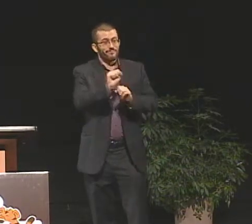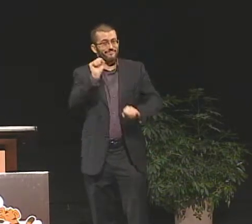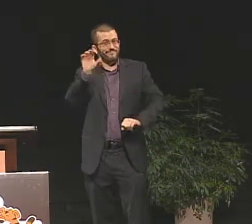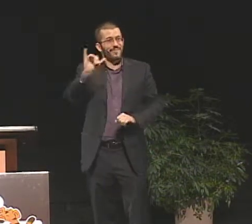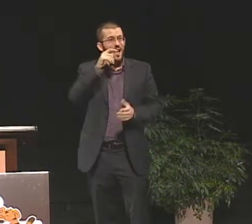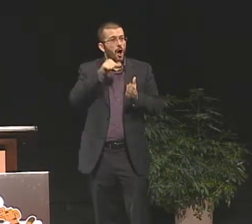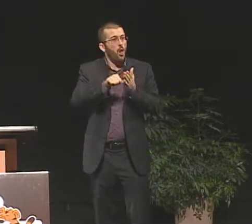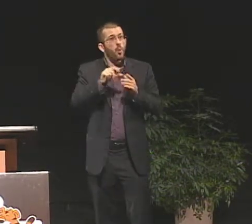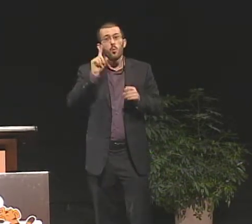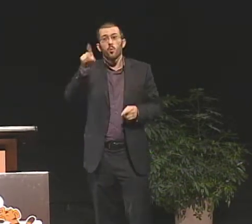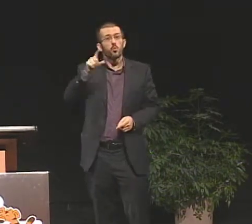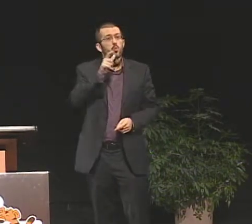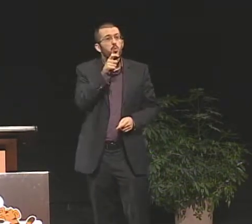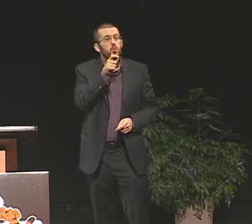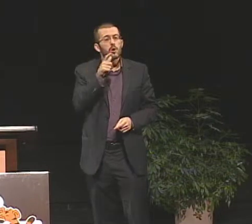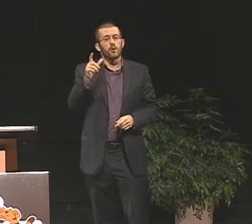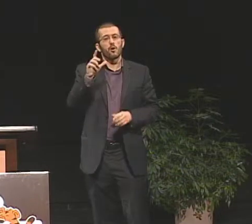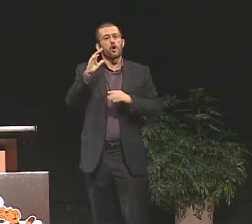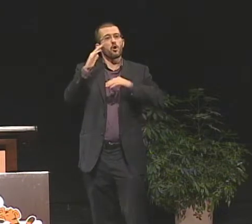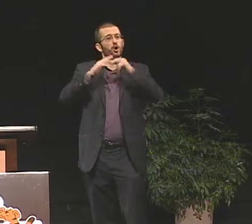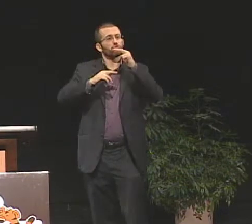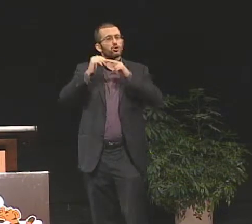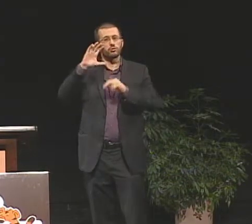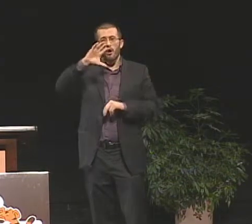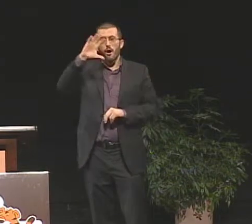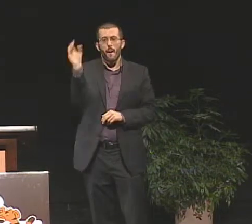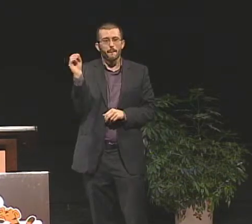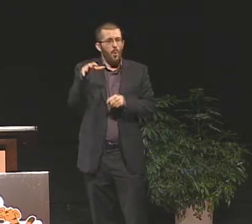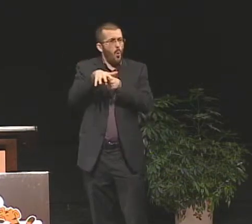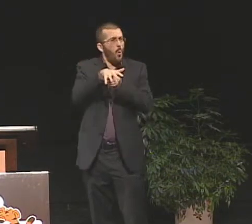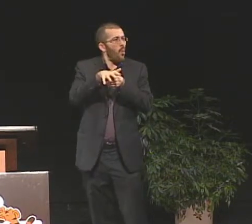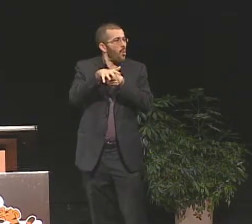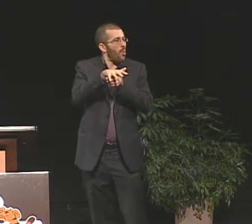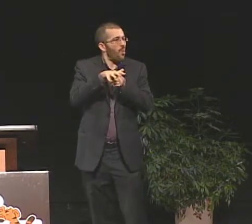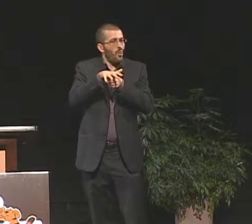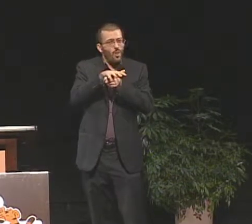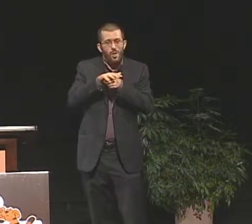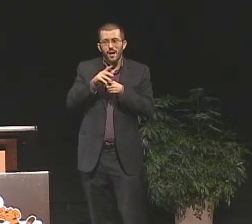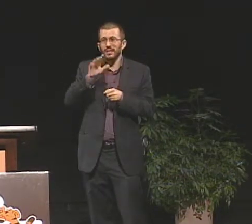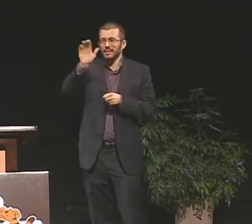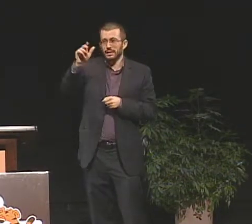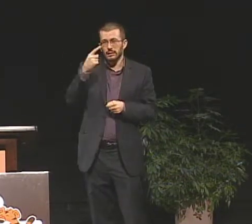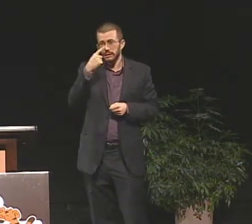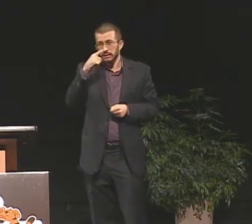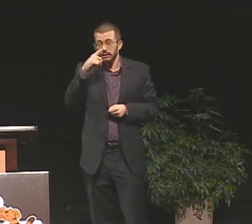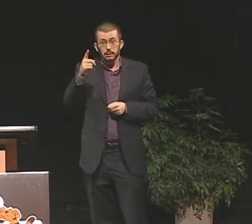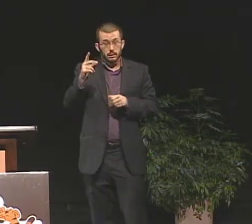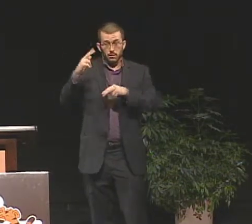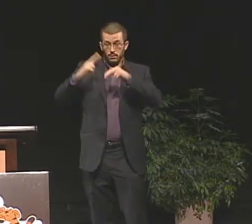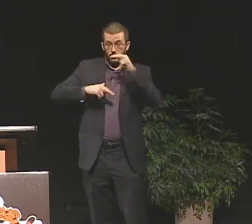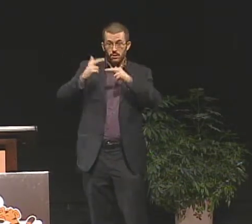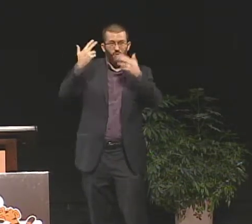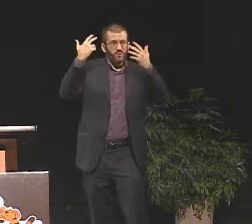And so they sent that letter to a construction company, a local construction company, explaining their